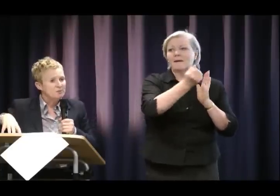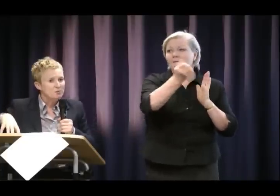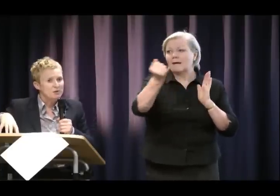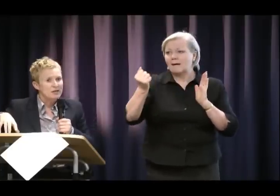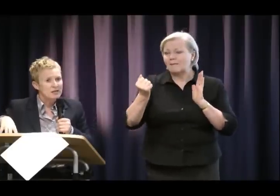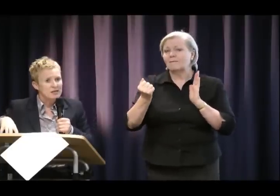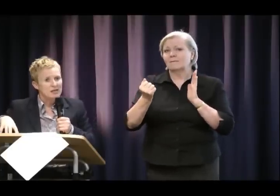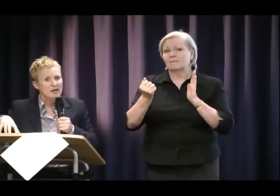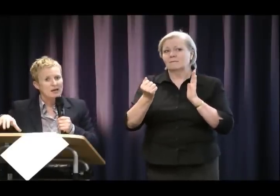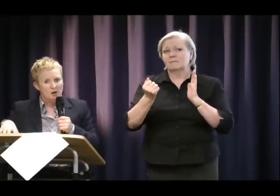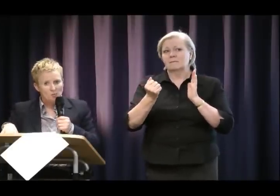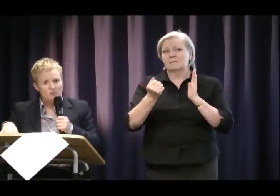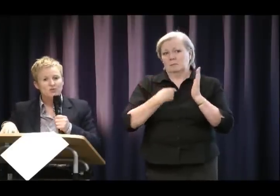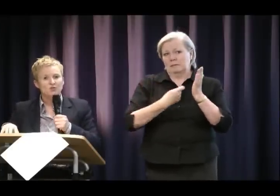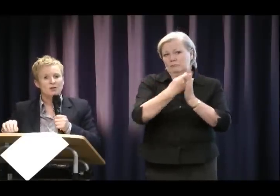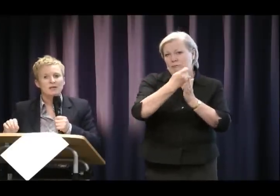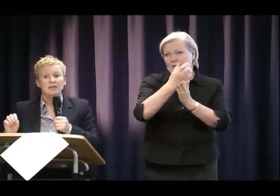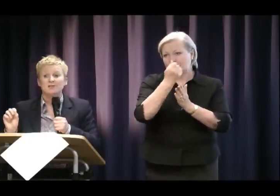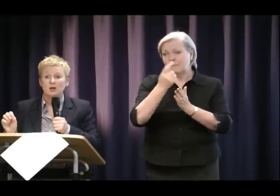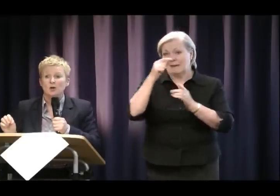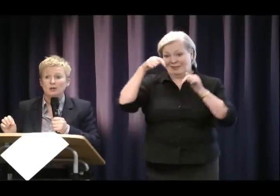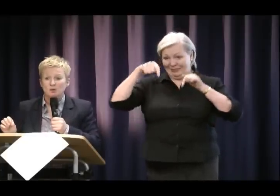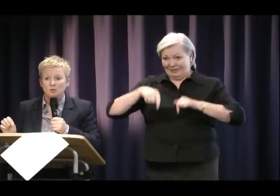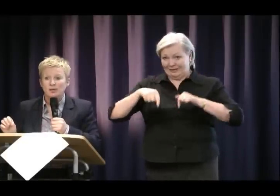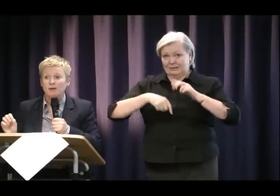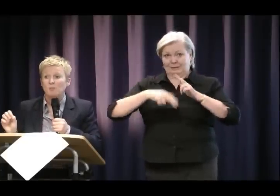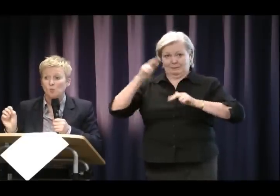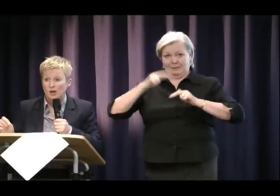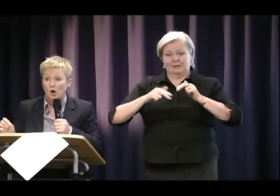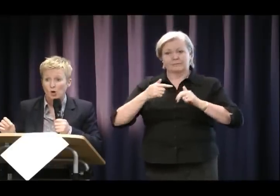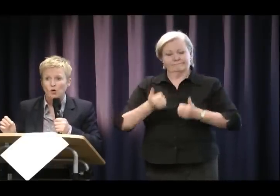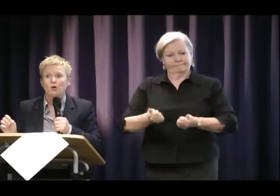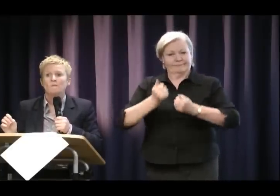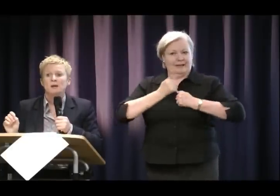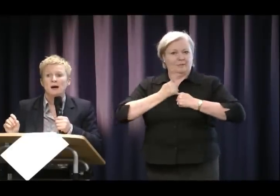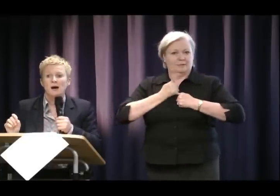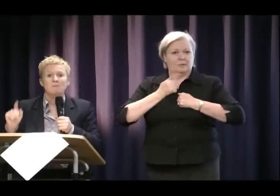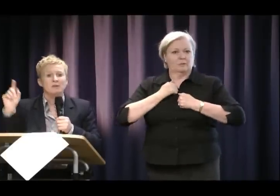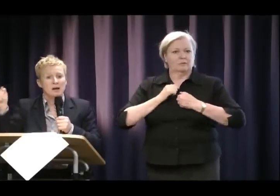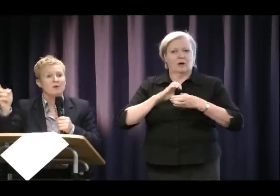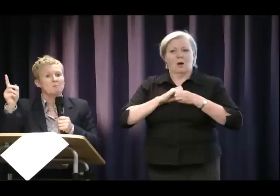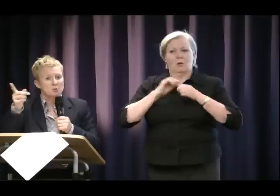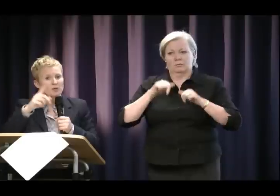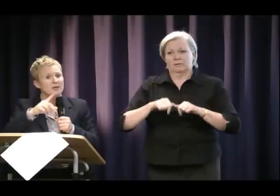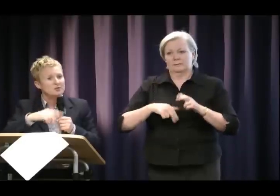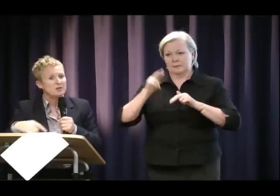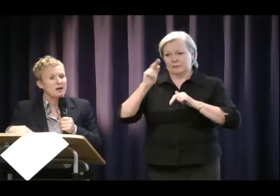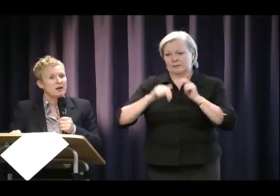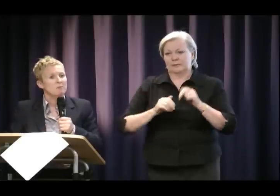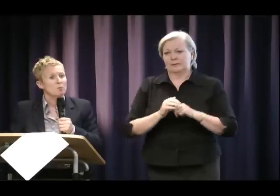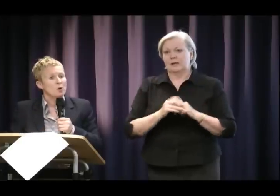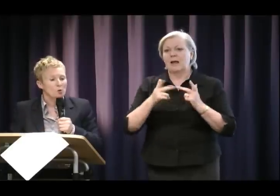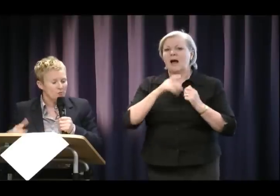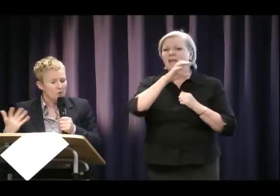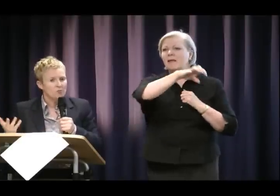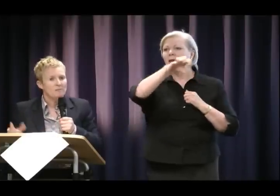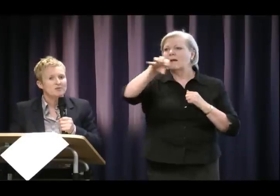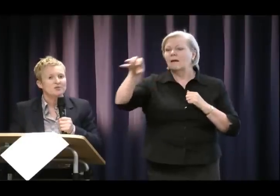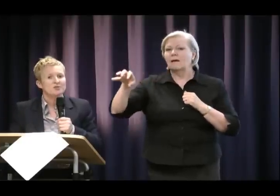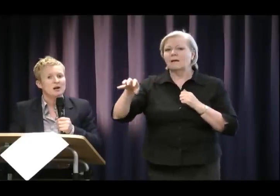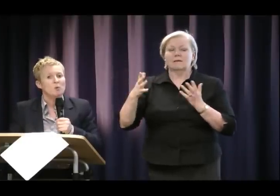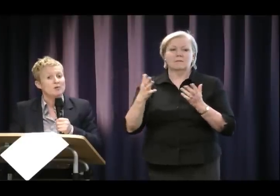but this building here at Albert Street is the only building that we own. The other buildings